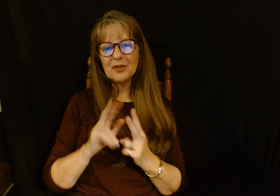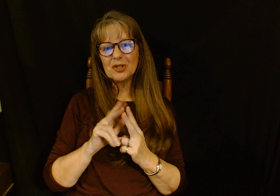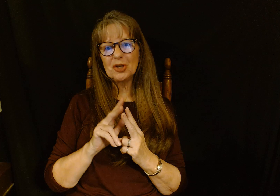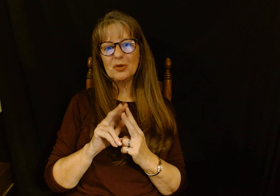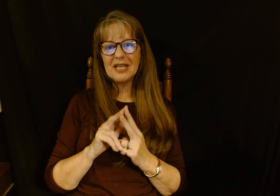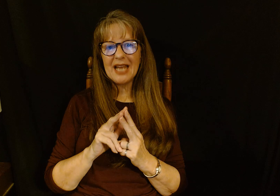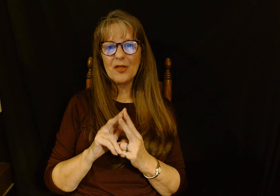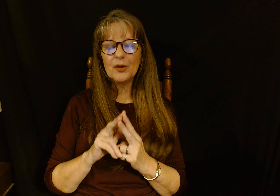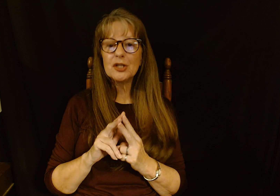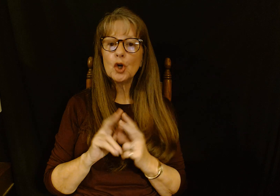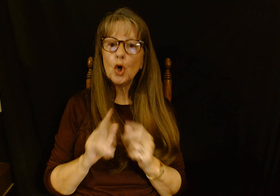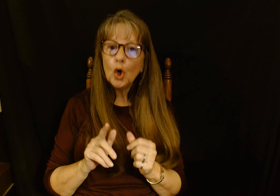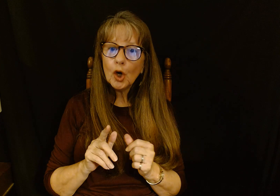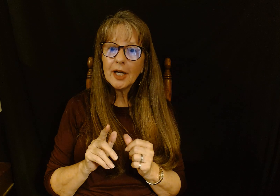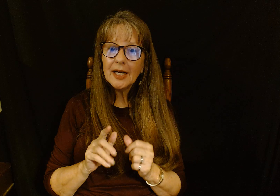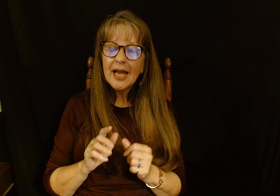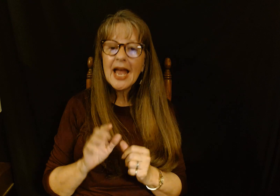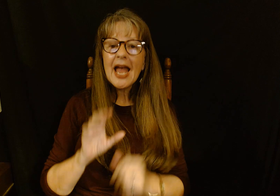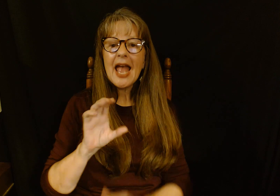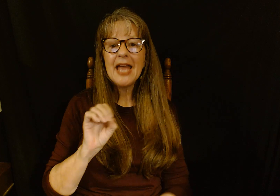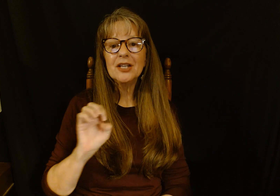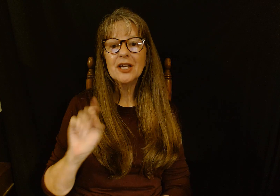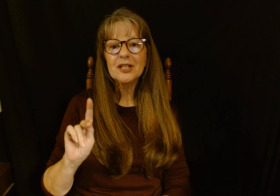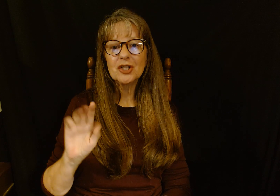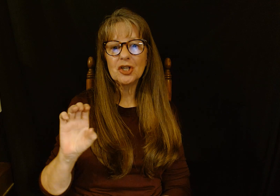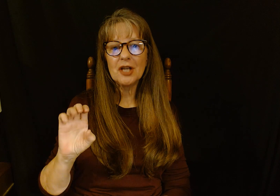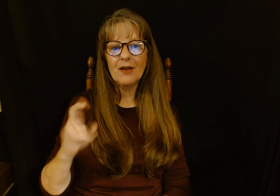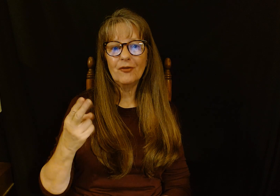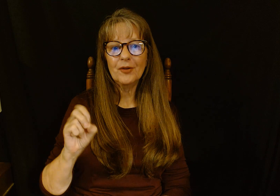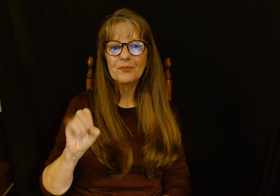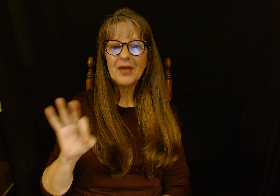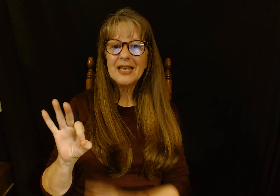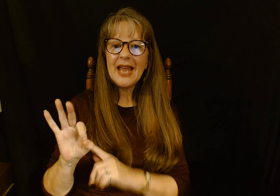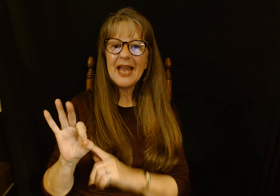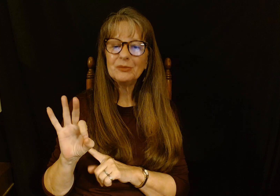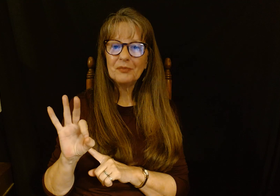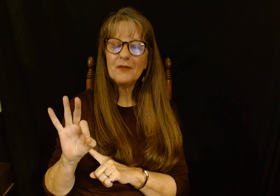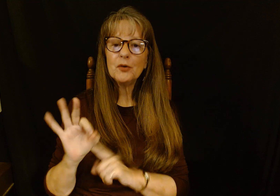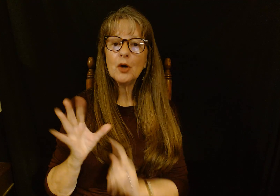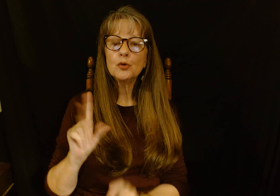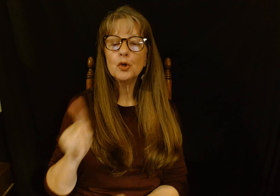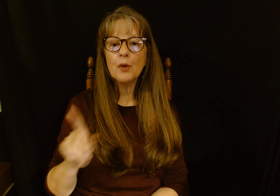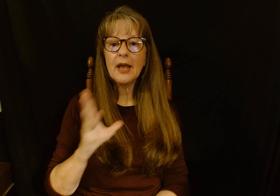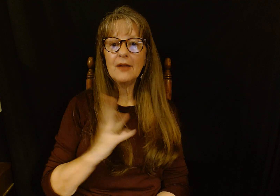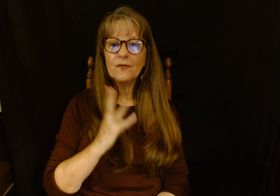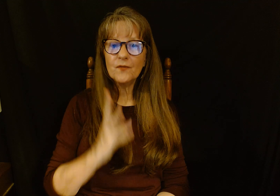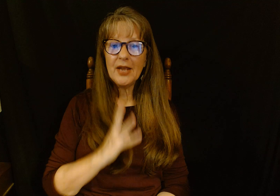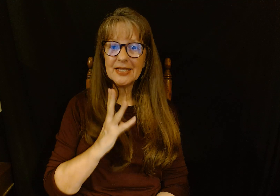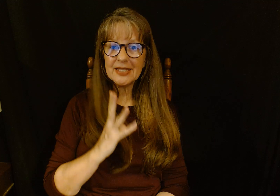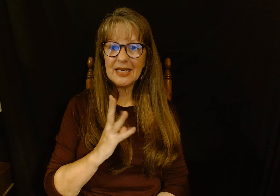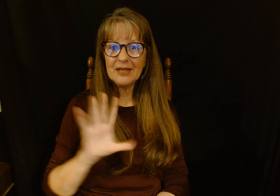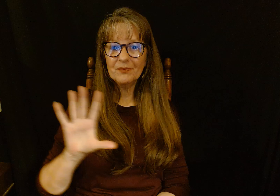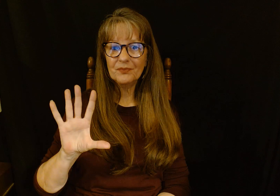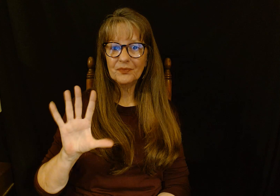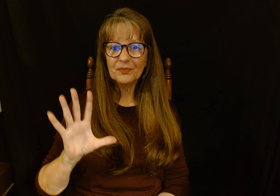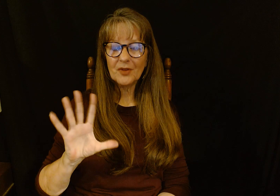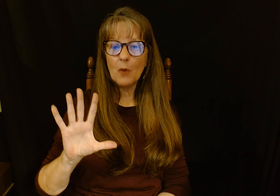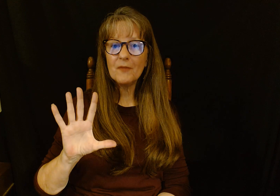two together, is cook and chef. Now, if you go to a fancy open 5